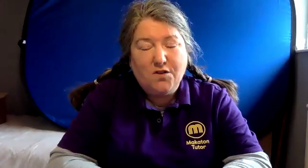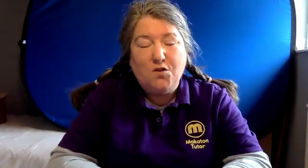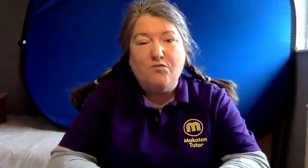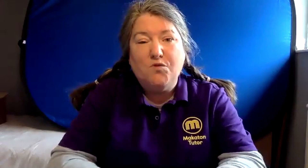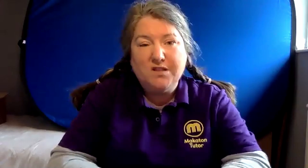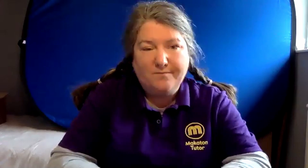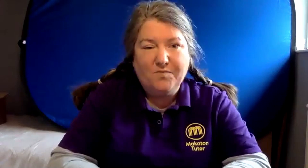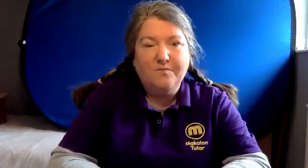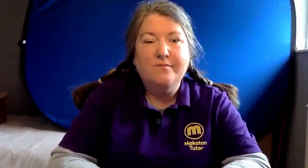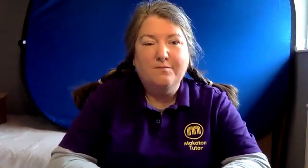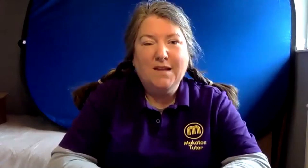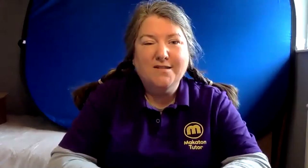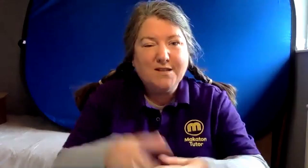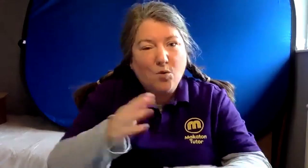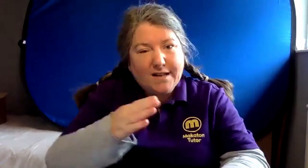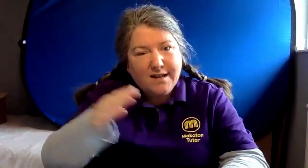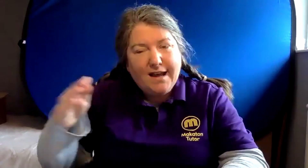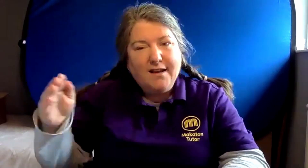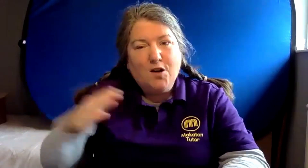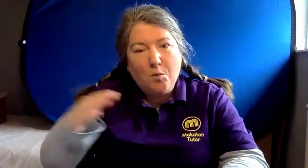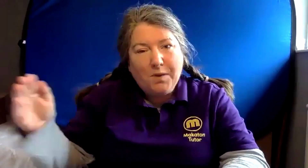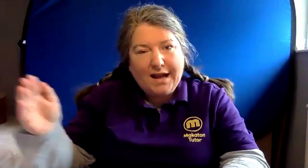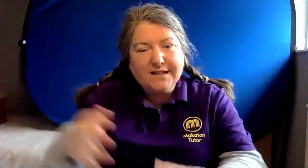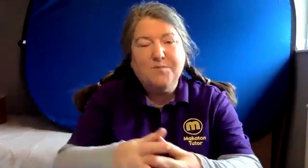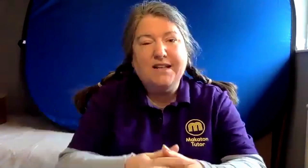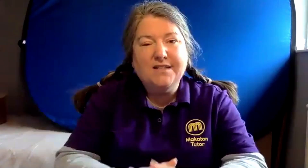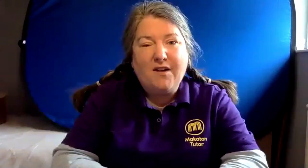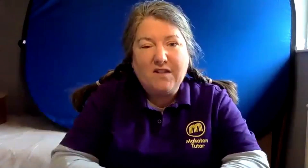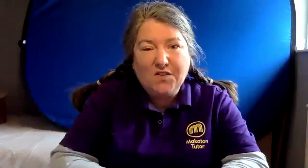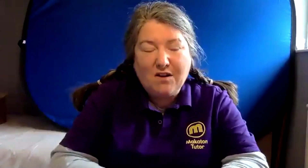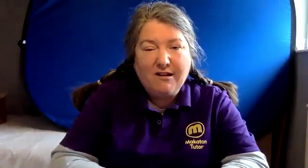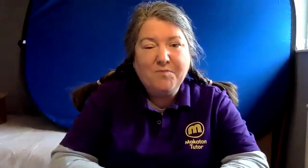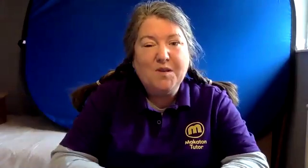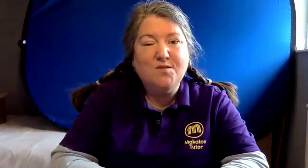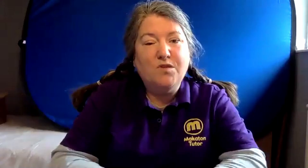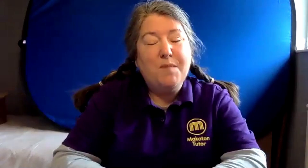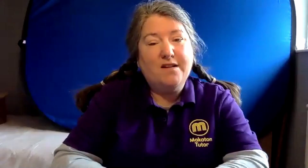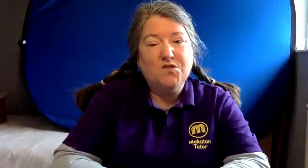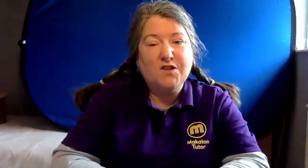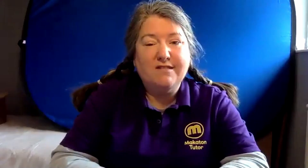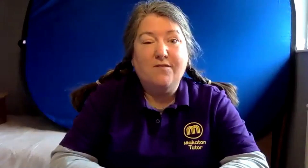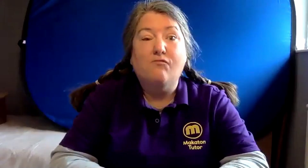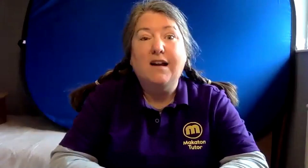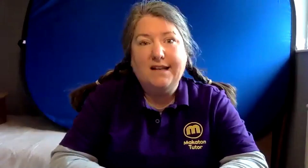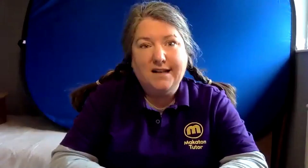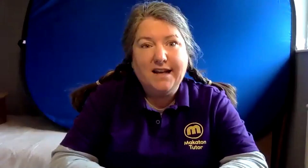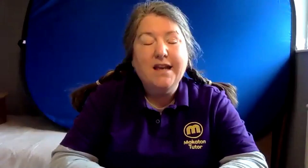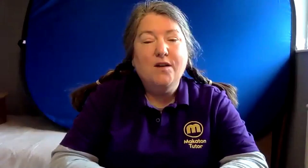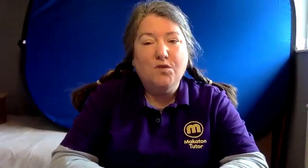new route. So it's quite complex, but it is very thorough, because the Makaton charity rightly want to